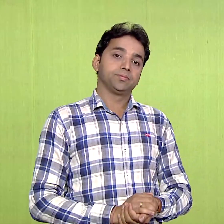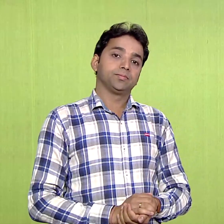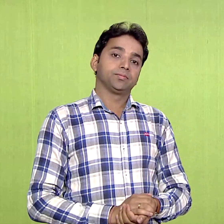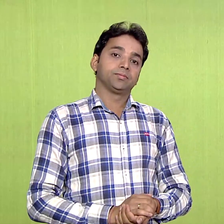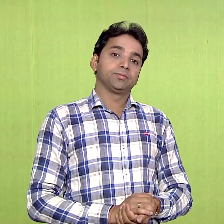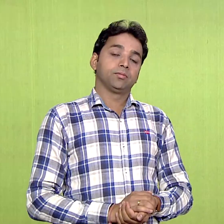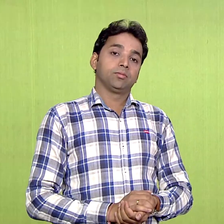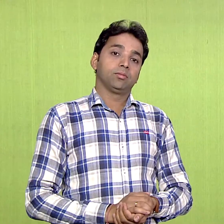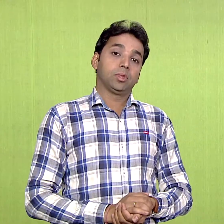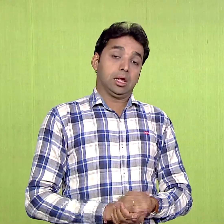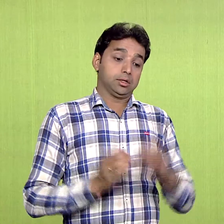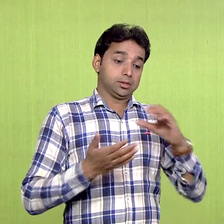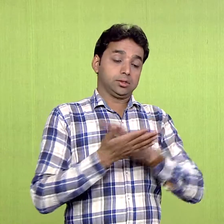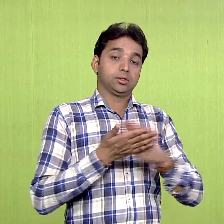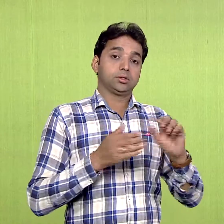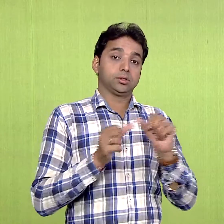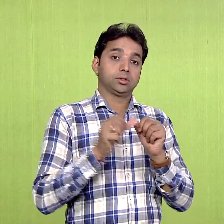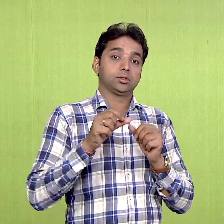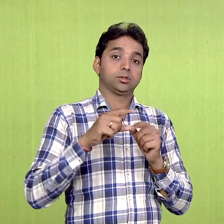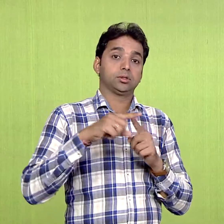The Chaitya at Karle